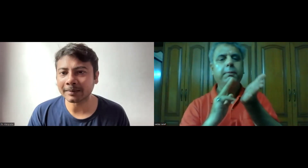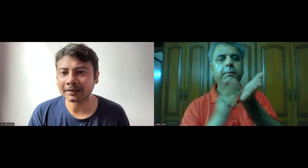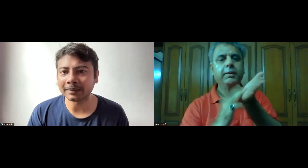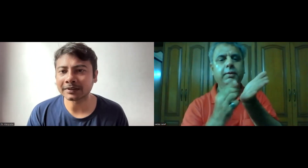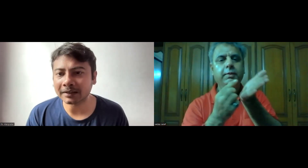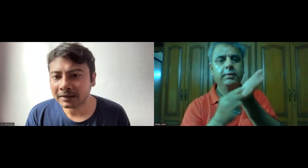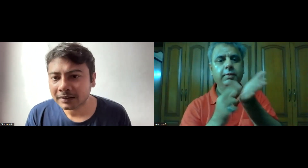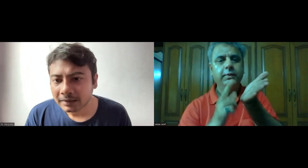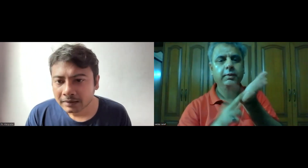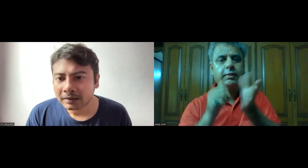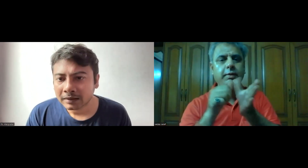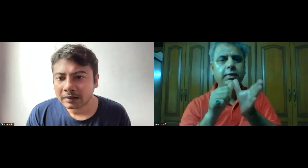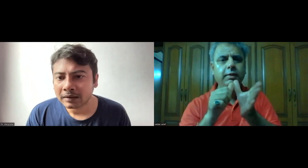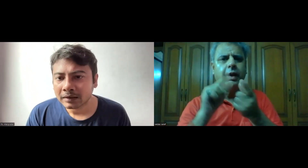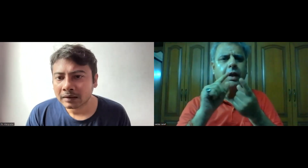Hare Krishna, Mataji. Namaskar.